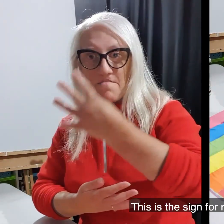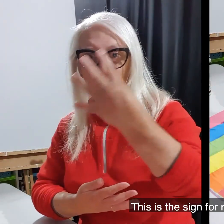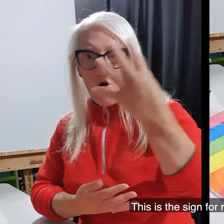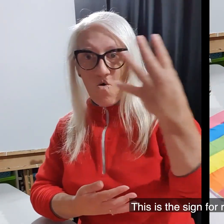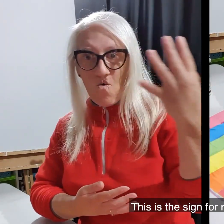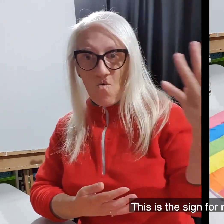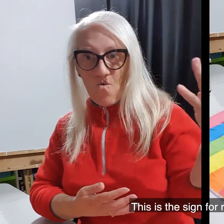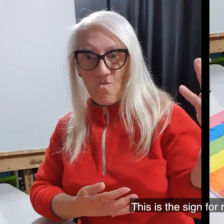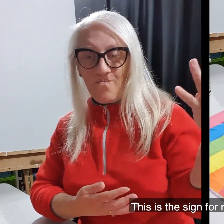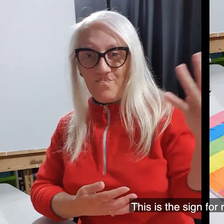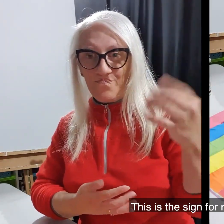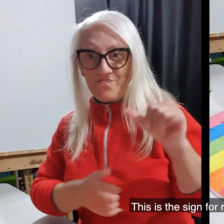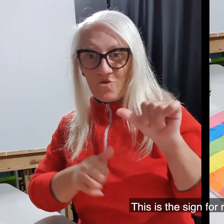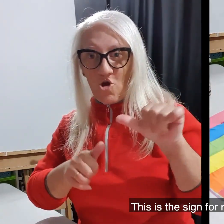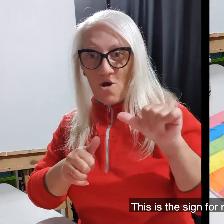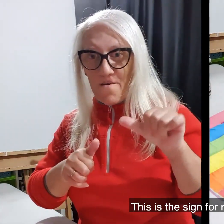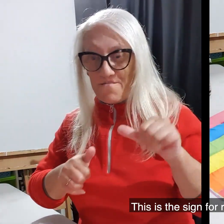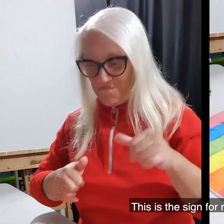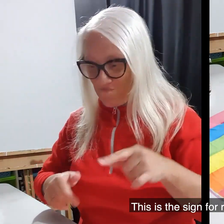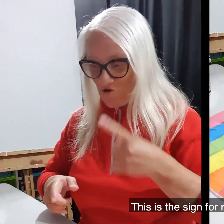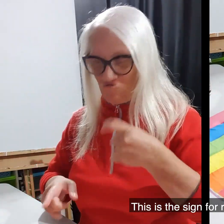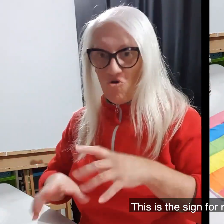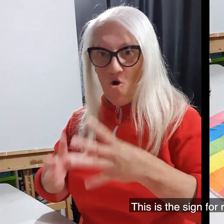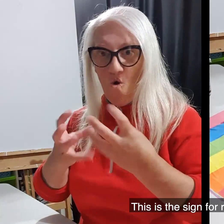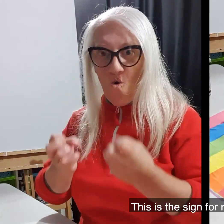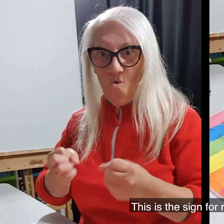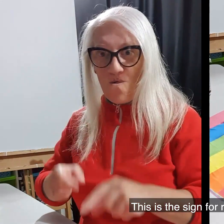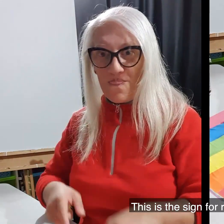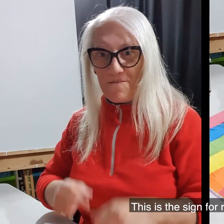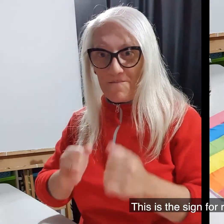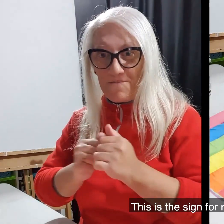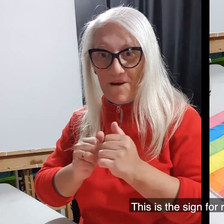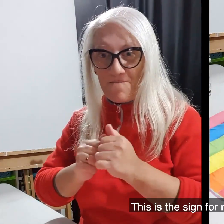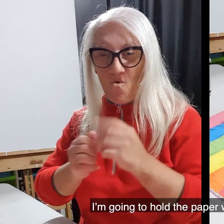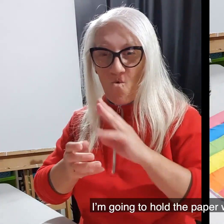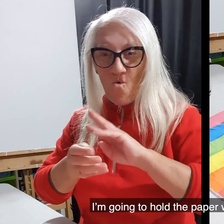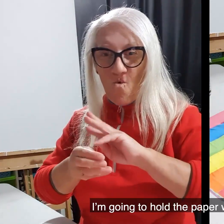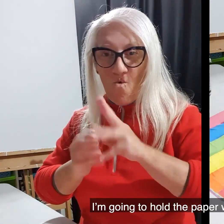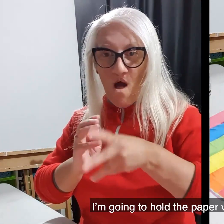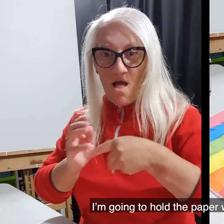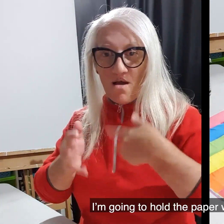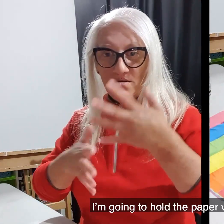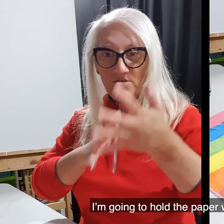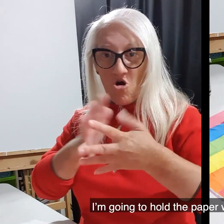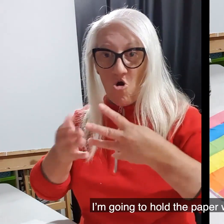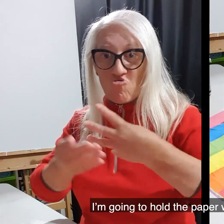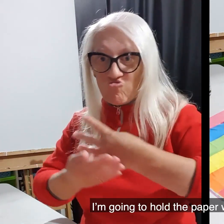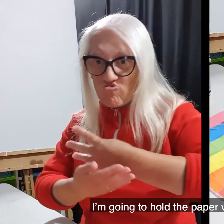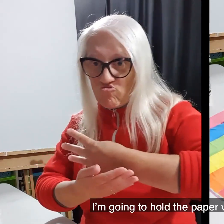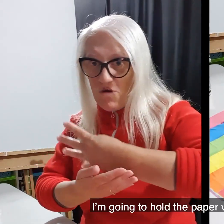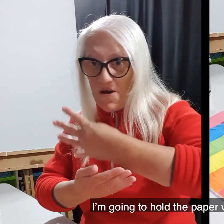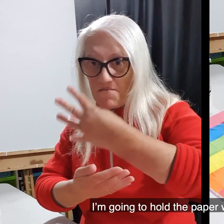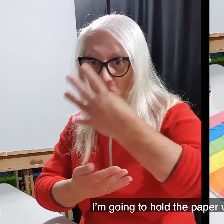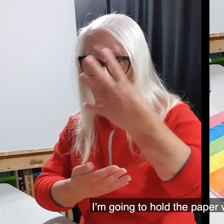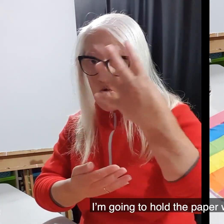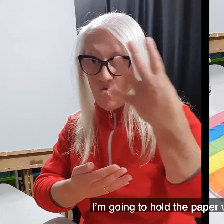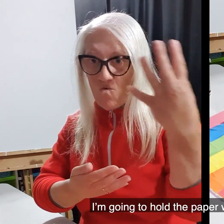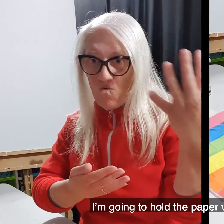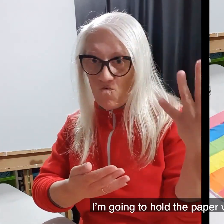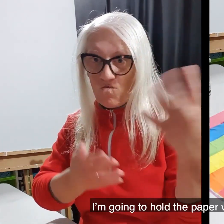This is the sign for rainbow, okay? I'm going to hold the paper whilst I sign rainbow.